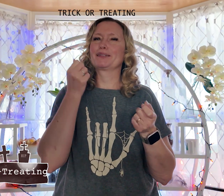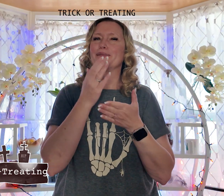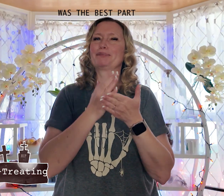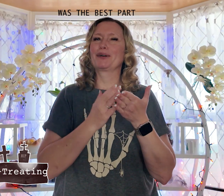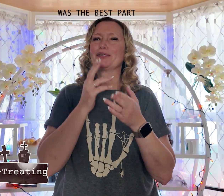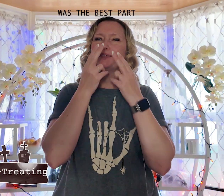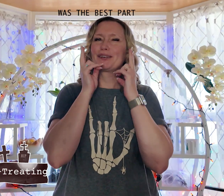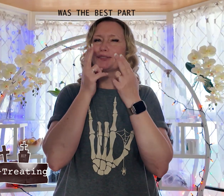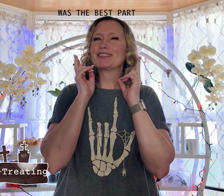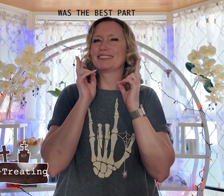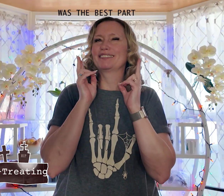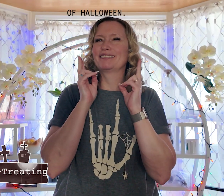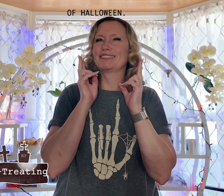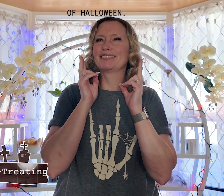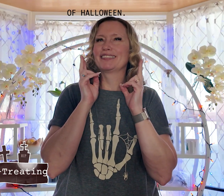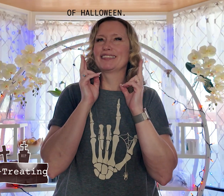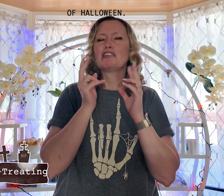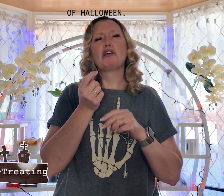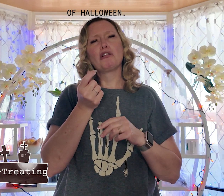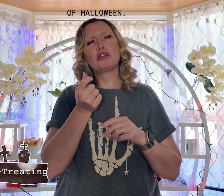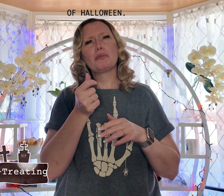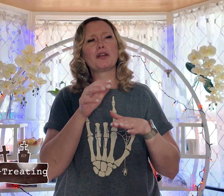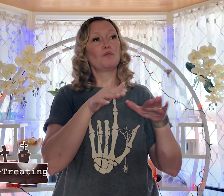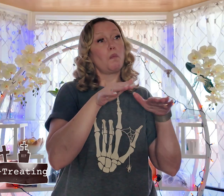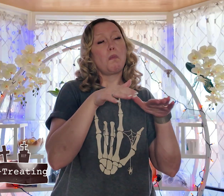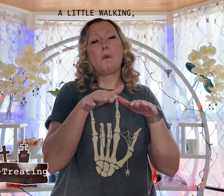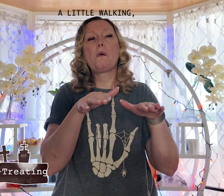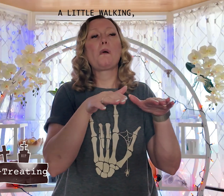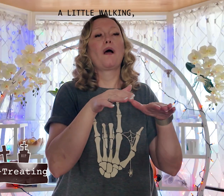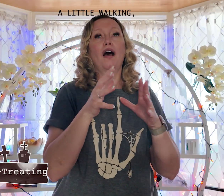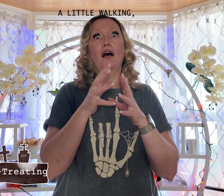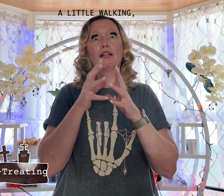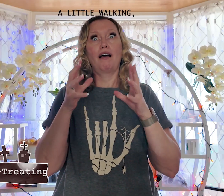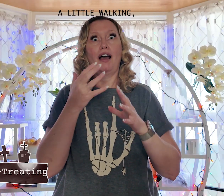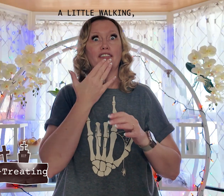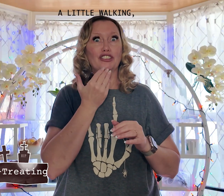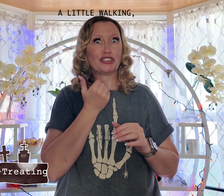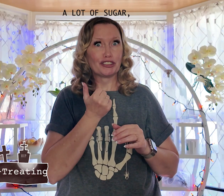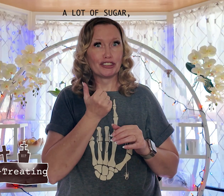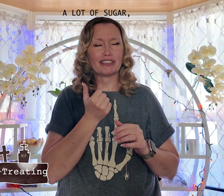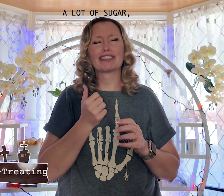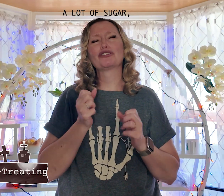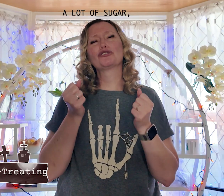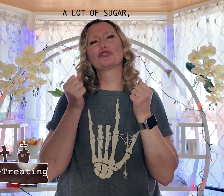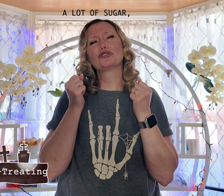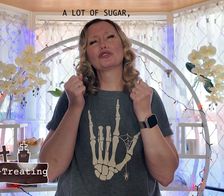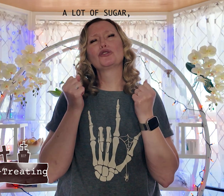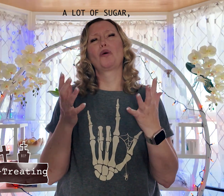Trick-or-treating was the best part of Halloween. A little walking, a lot of